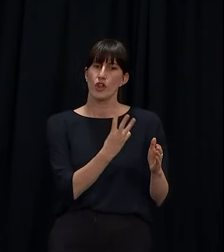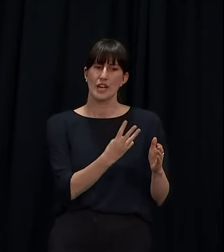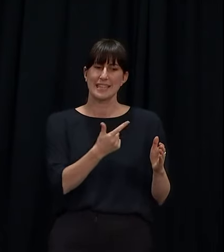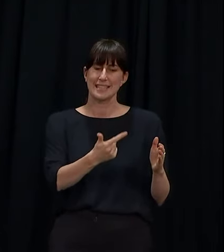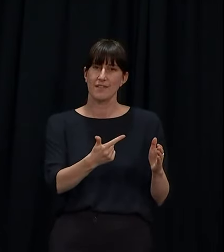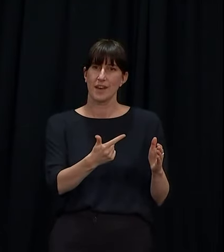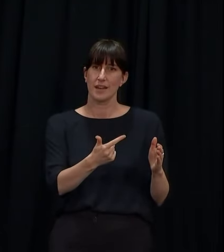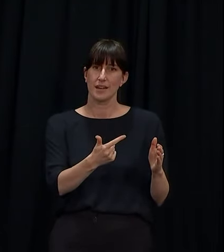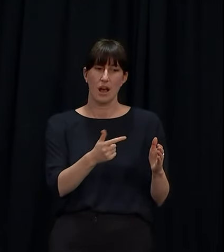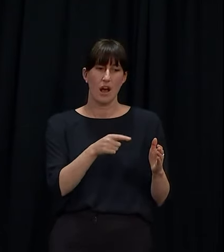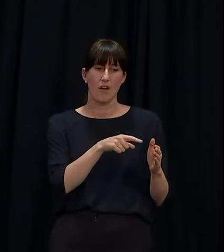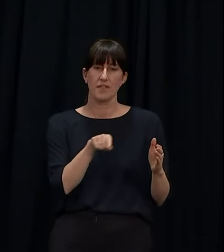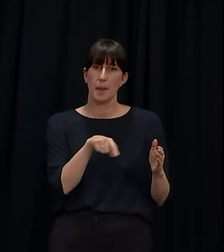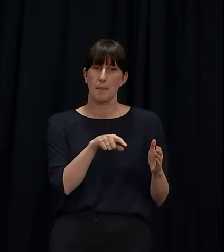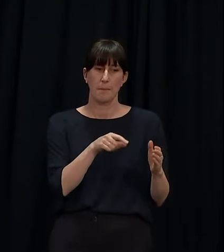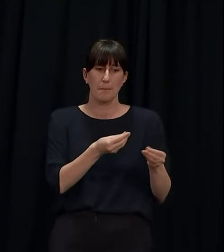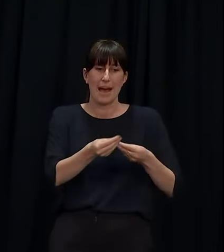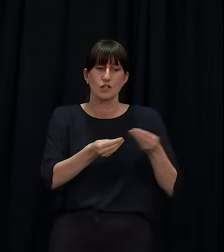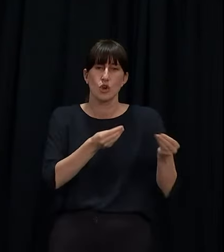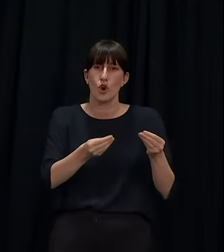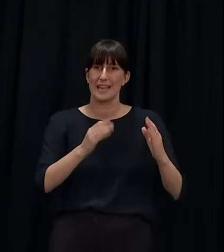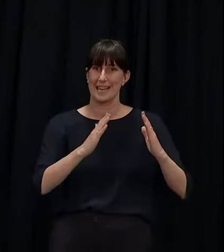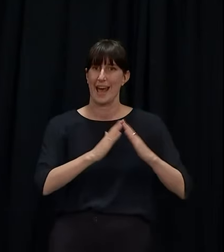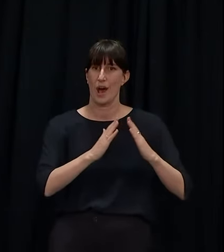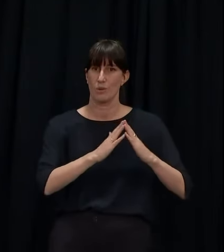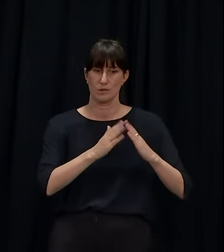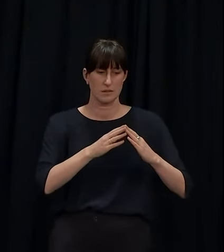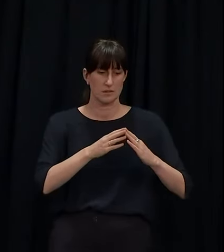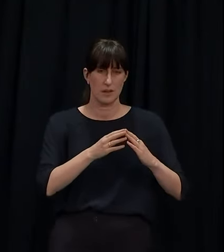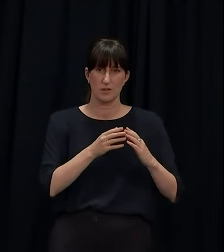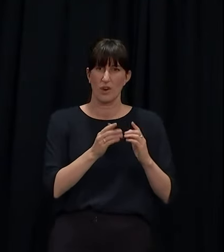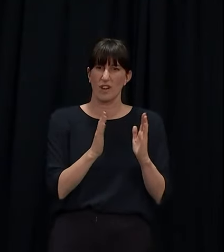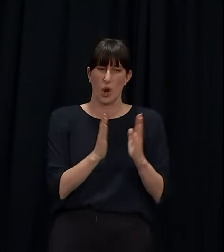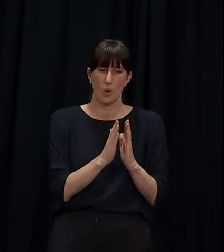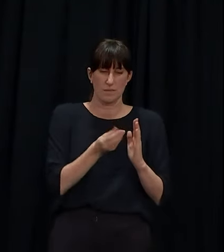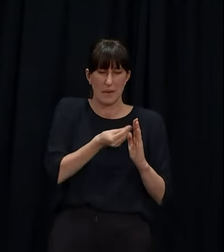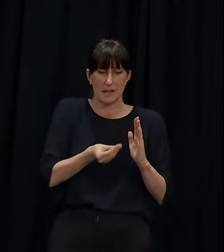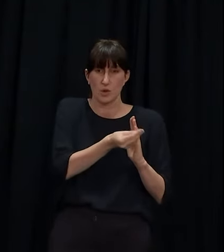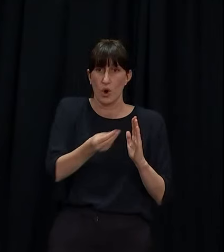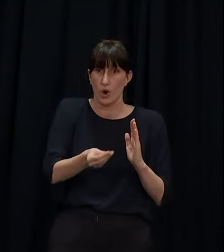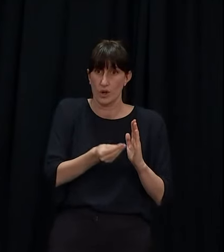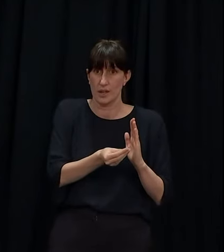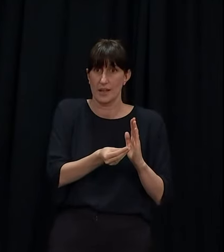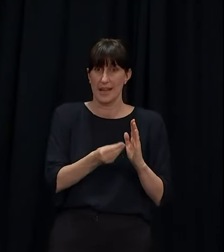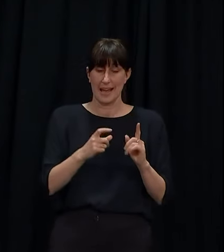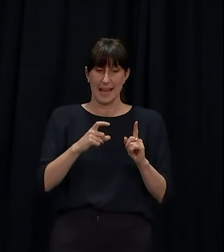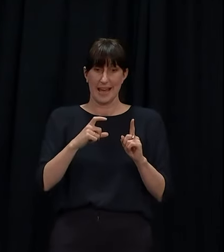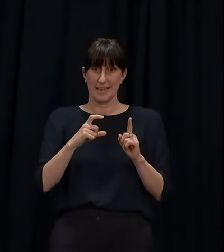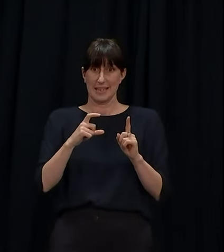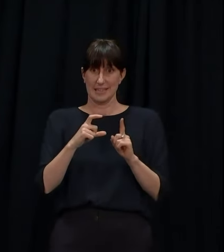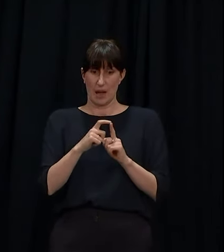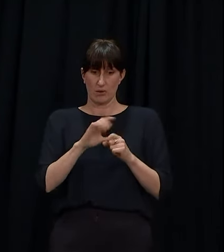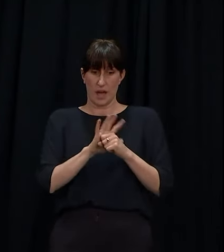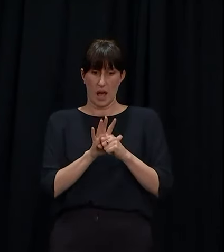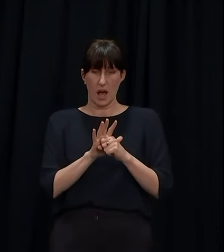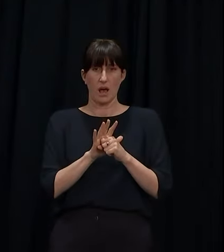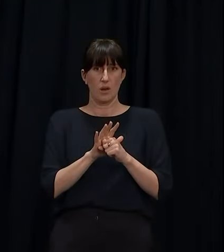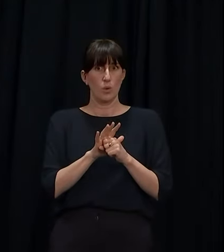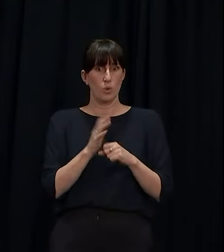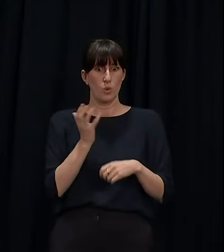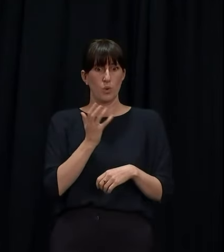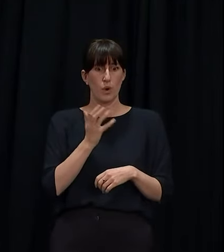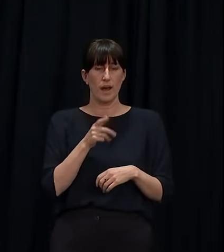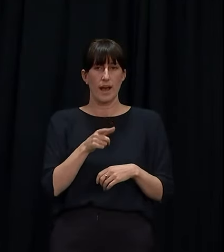case. As we've said with Delta before, the rate of transmission in households appears to be high, and that's